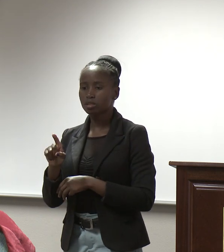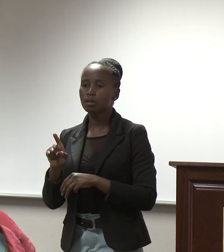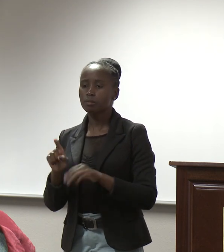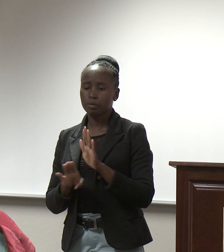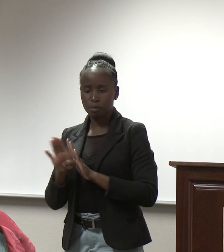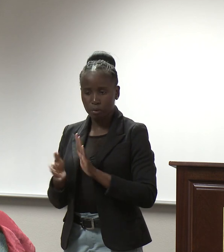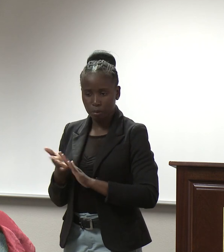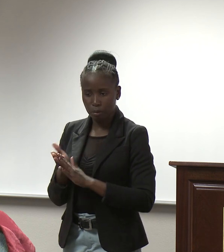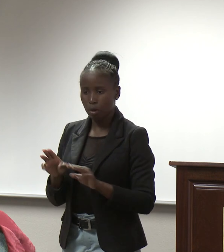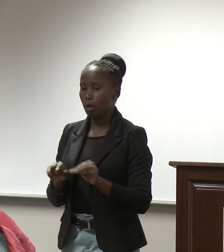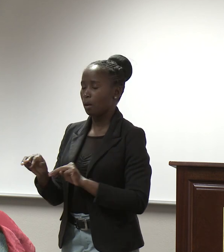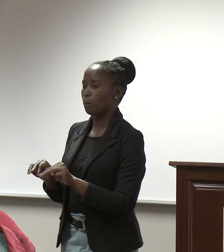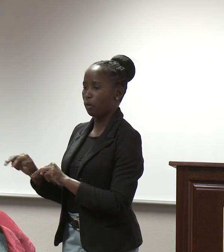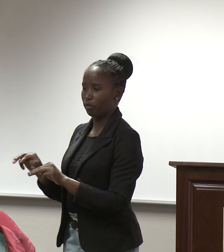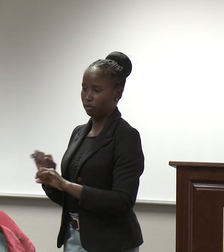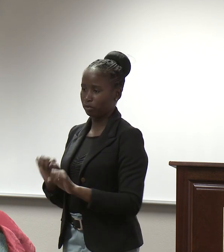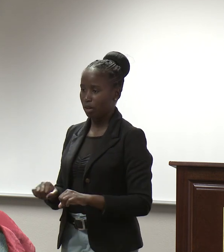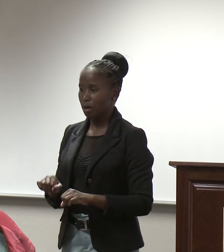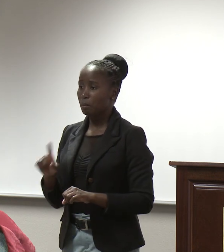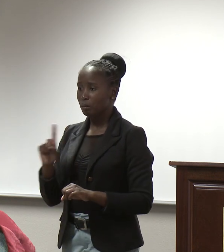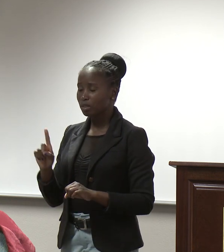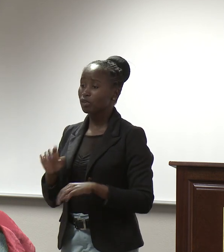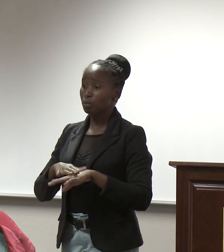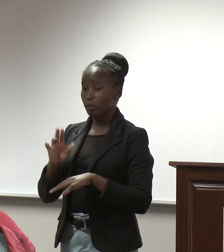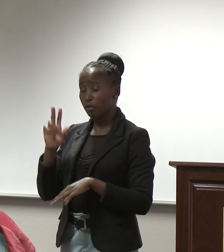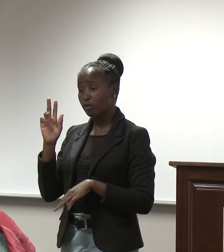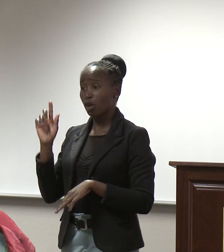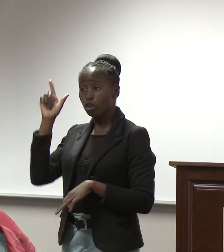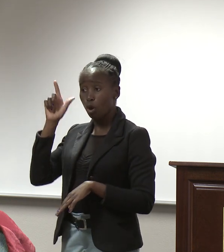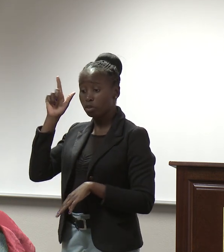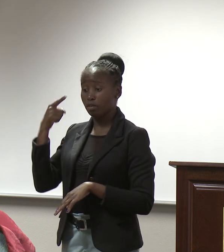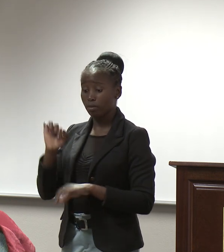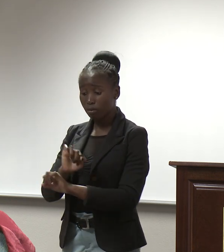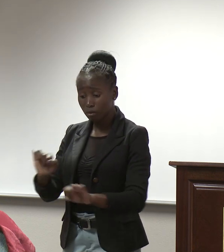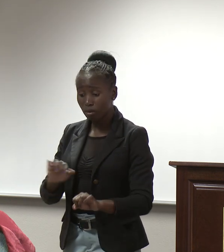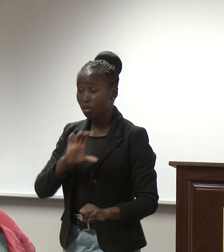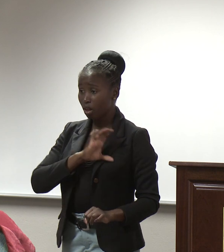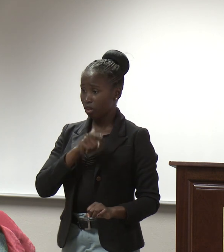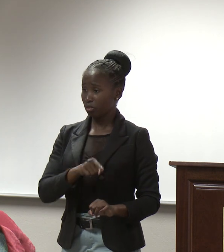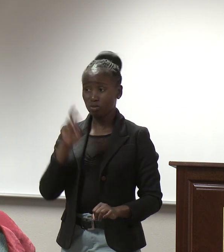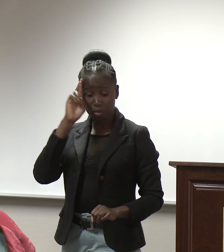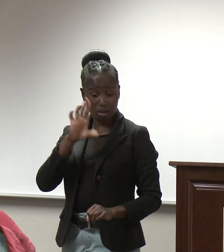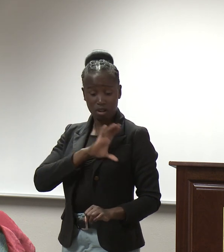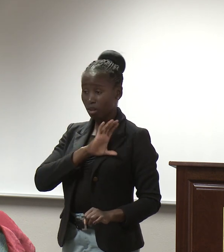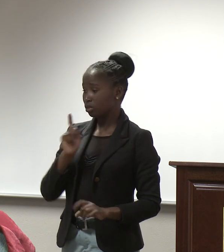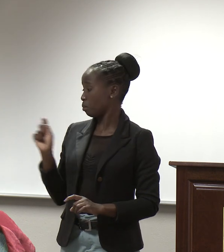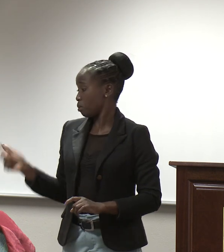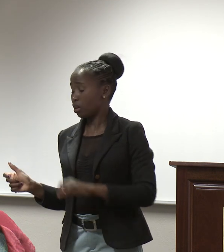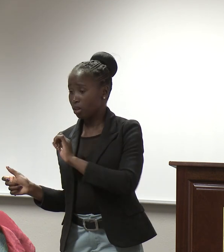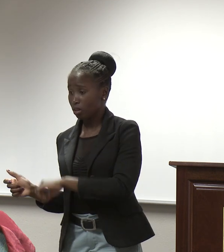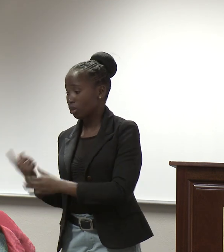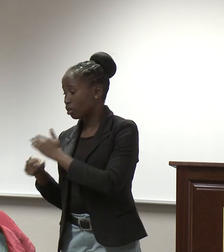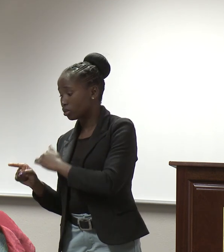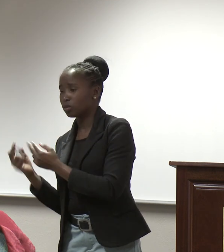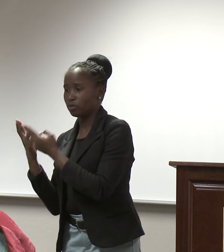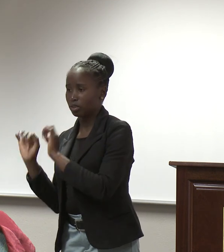tanks with another logic, the logic of the client, because the client pays for the service. When I see